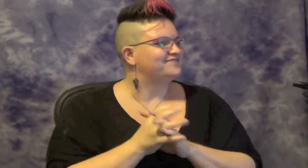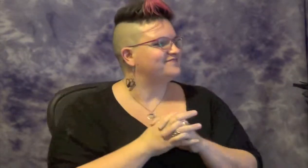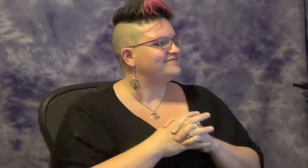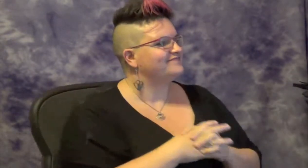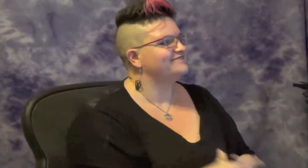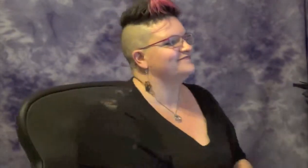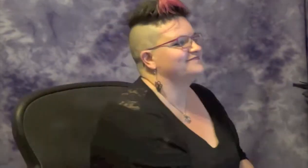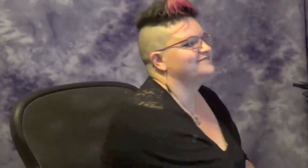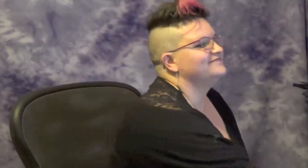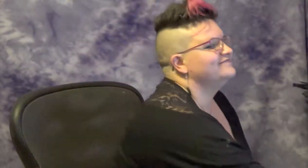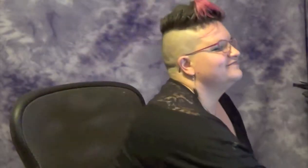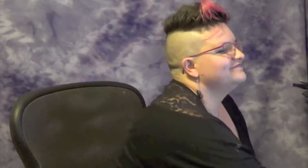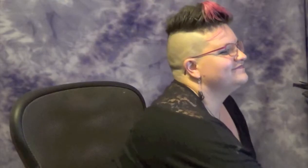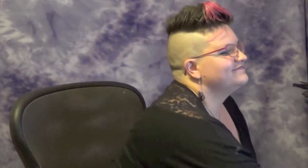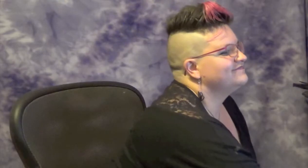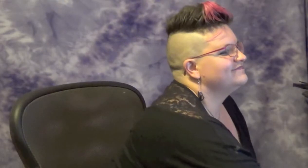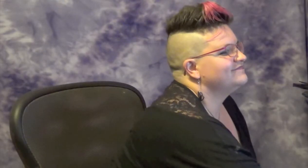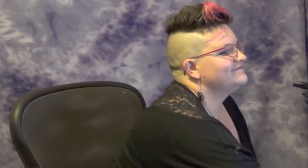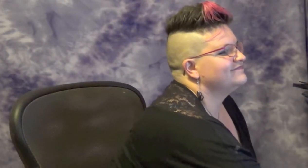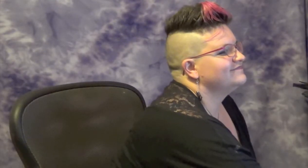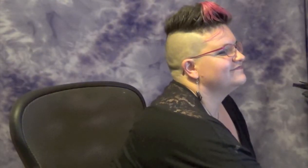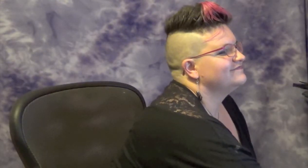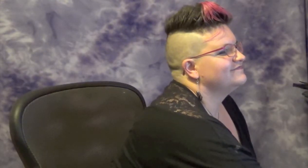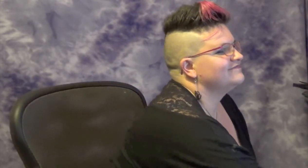and become like a teacher role.